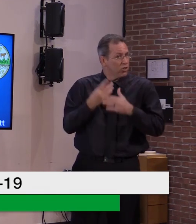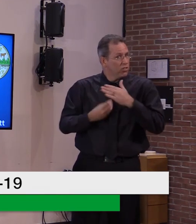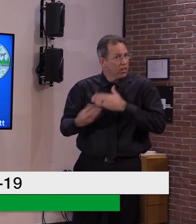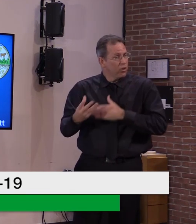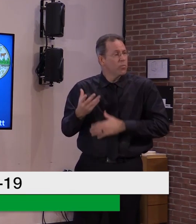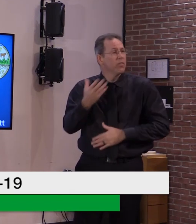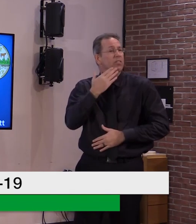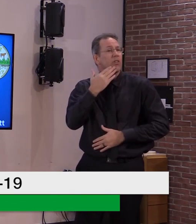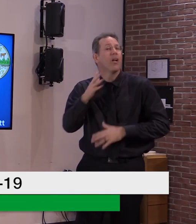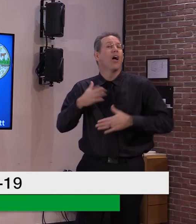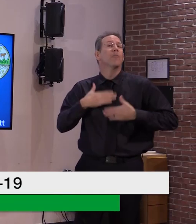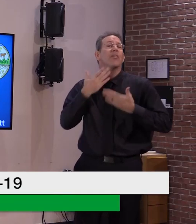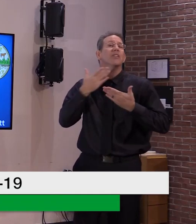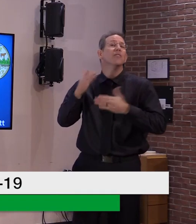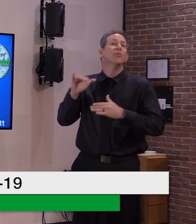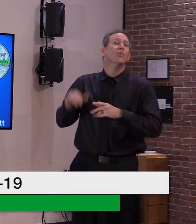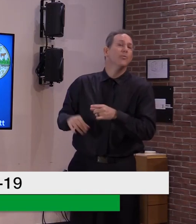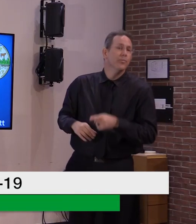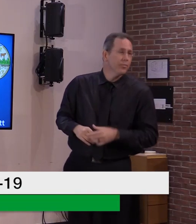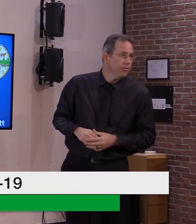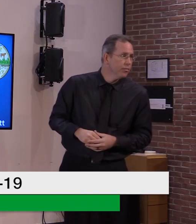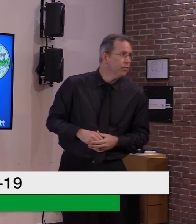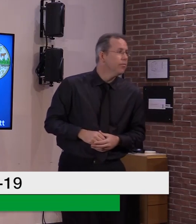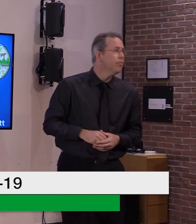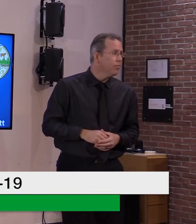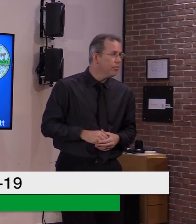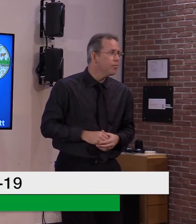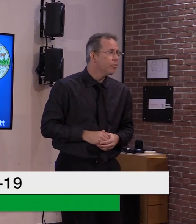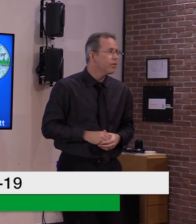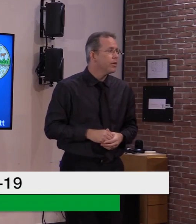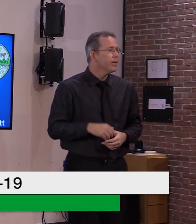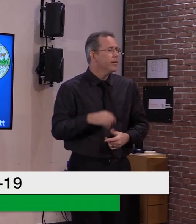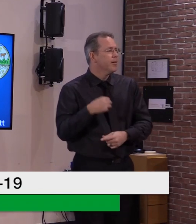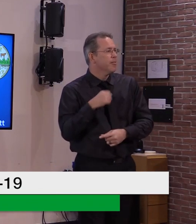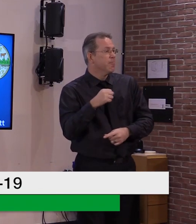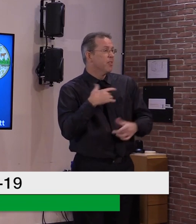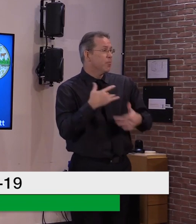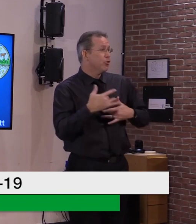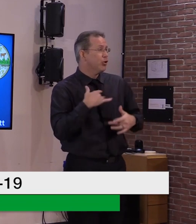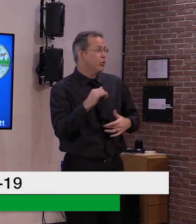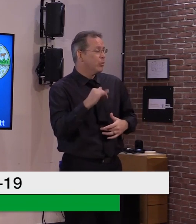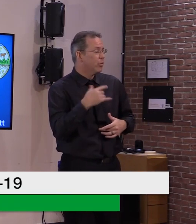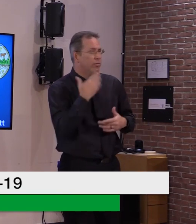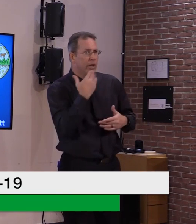thank you lisa next we'll go to greg with the bennington banner